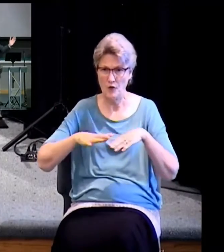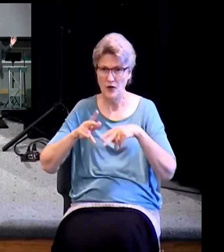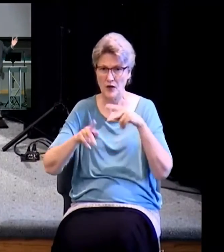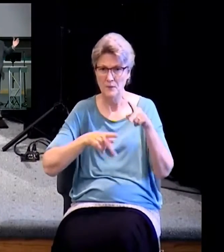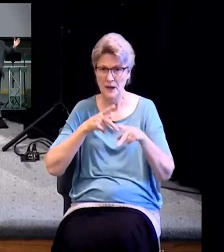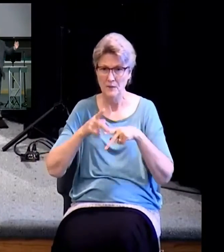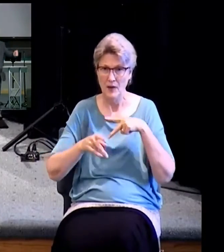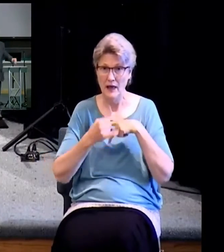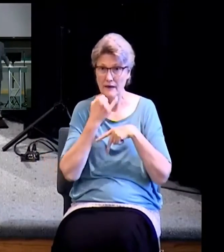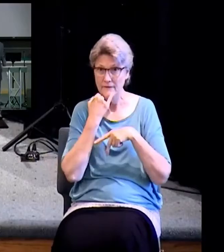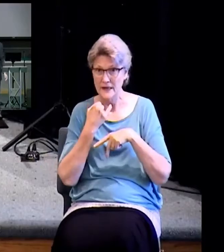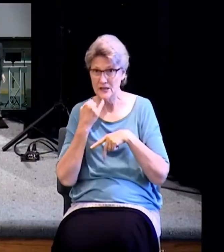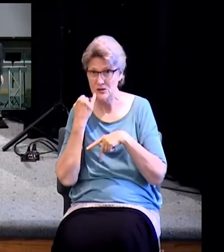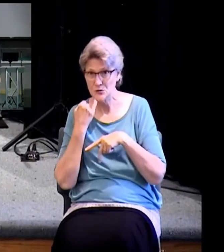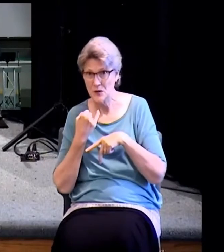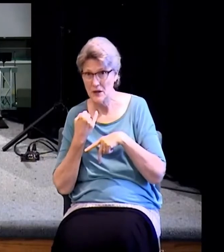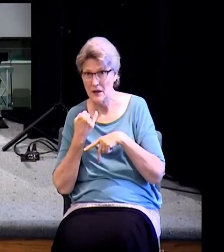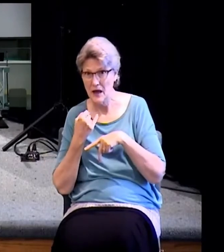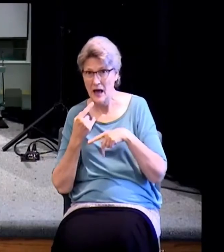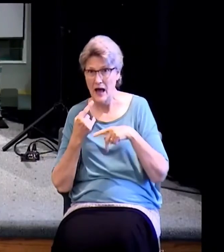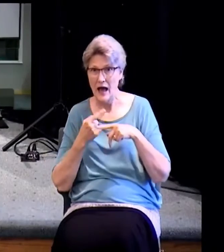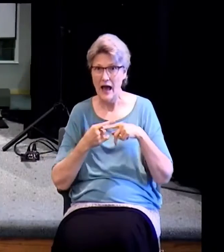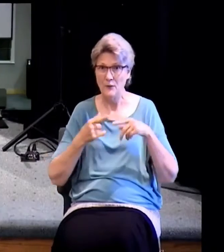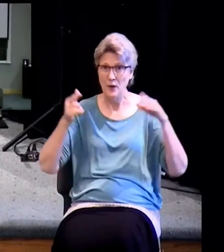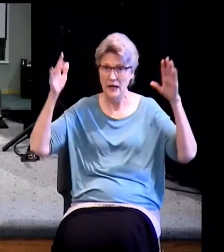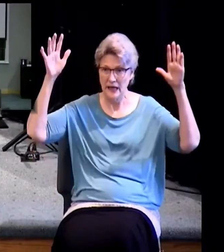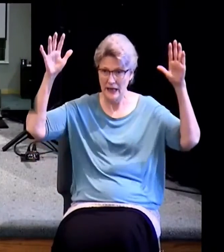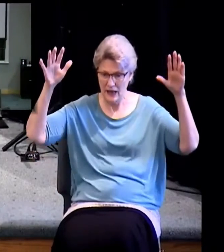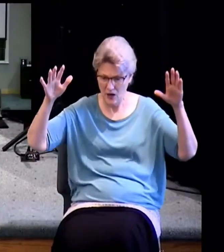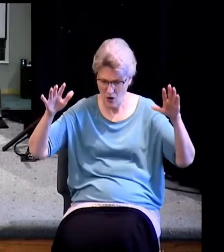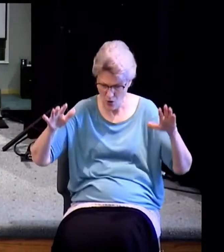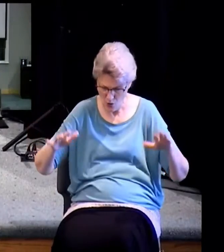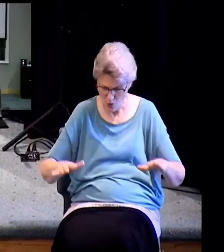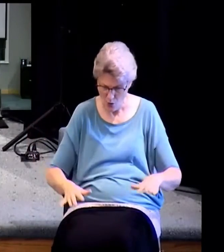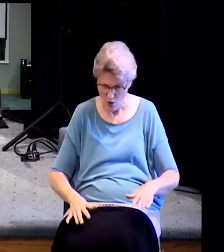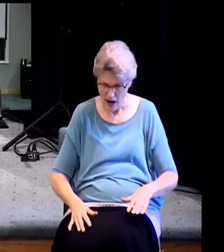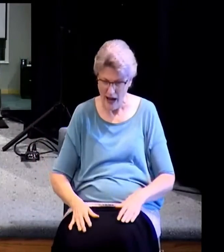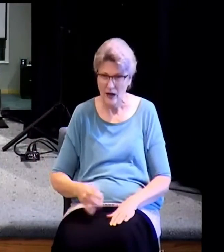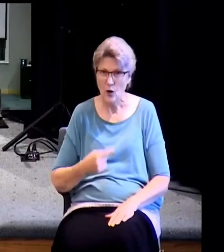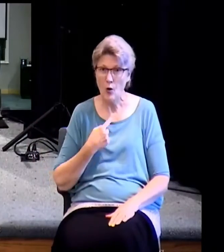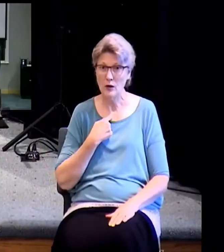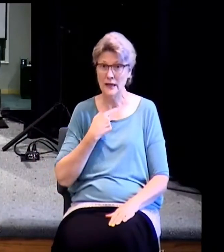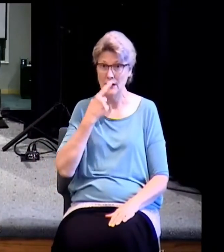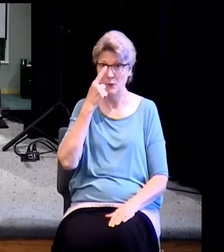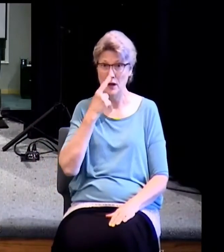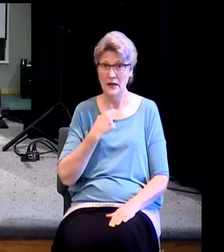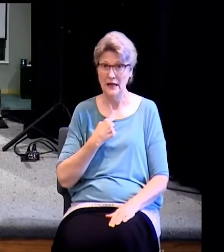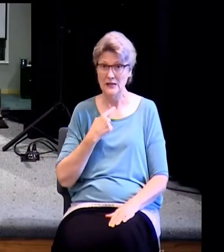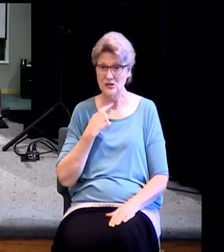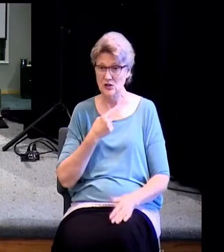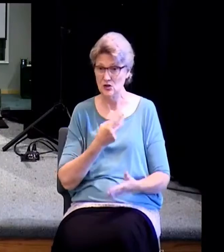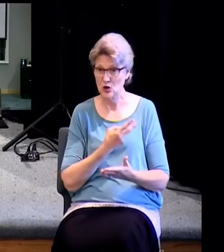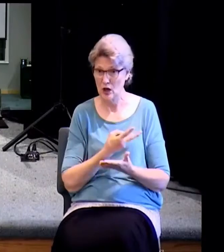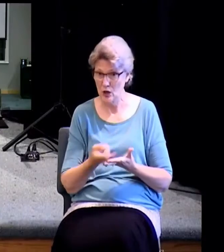the name, they won. And when he let go and only his head was high, God said, you're going to lose. Unless you give